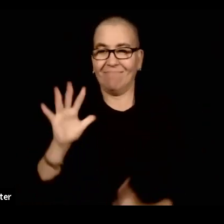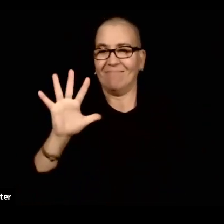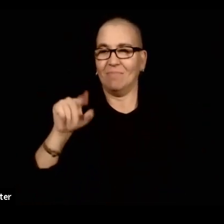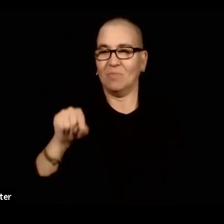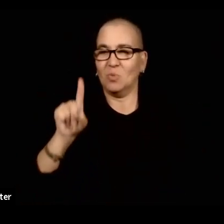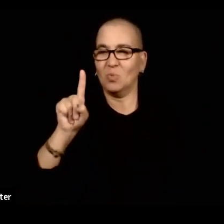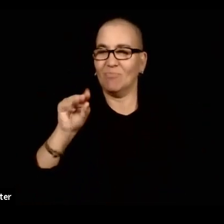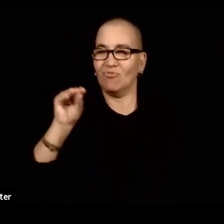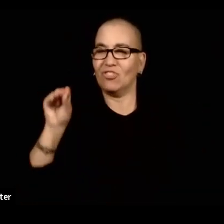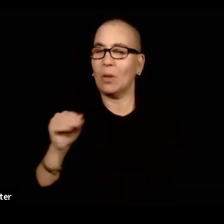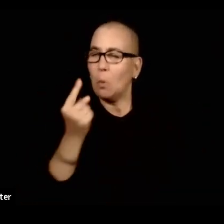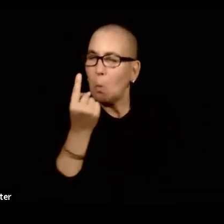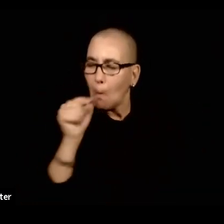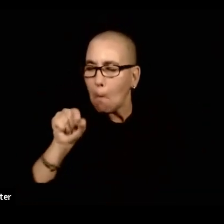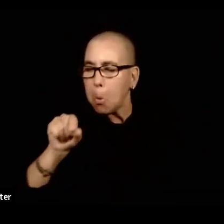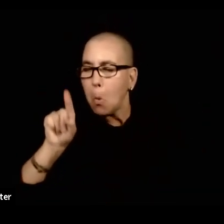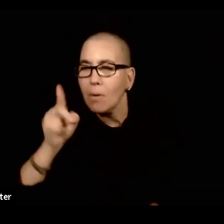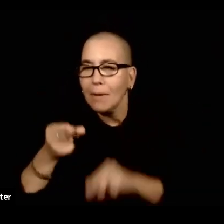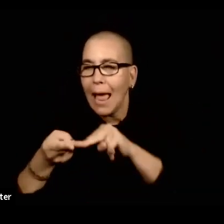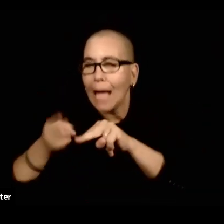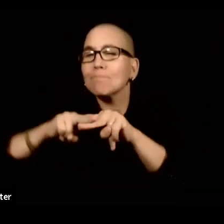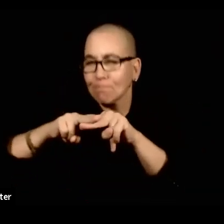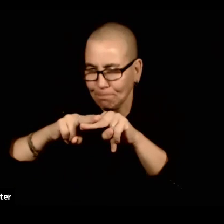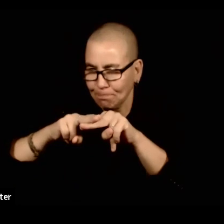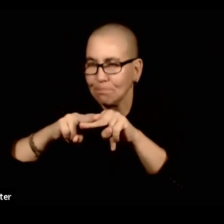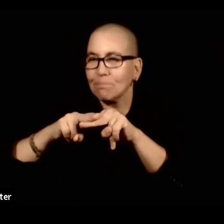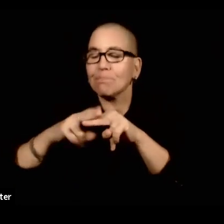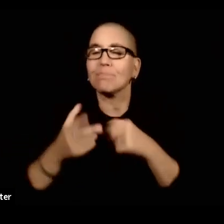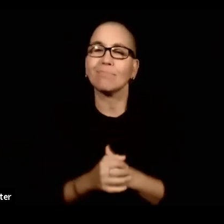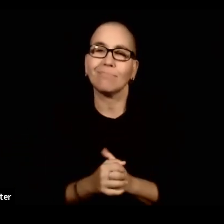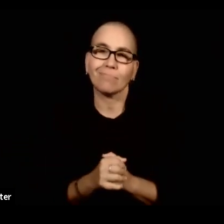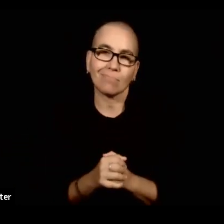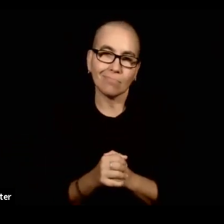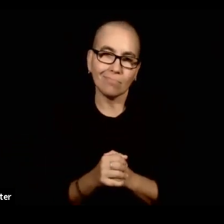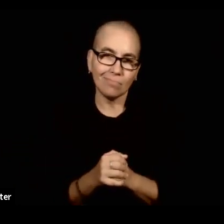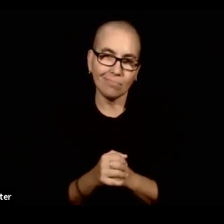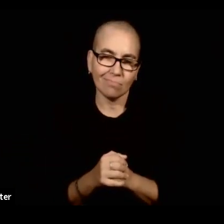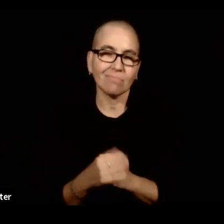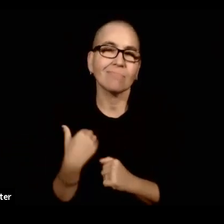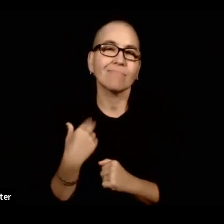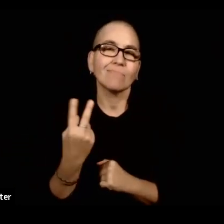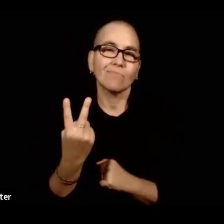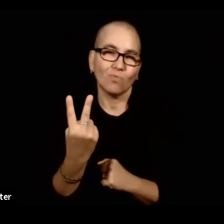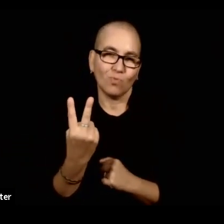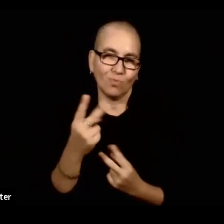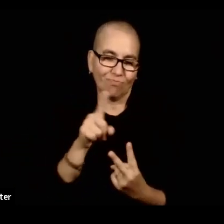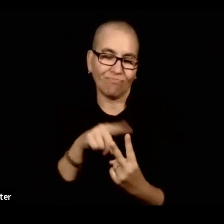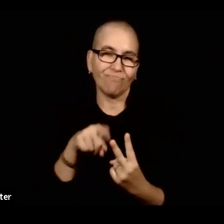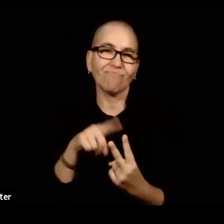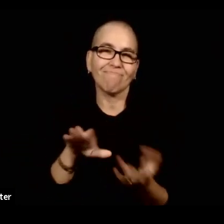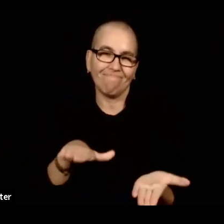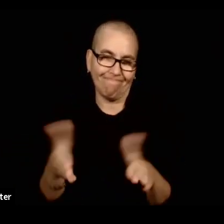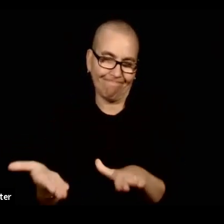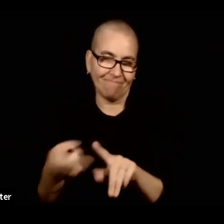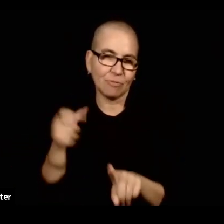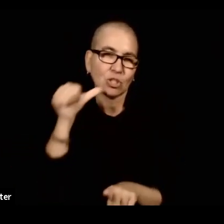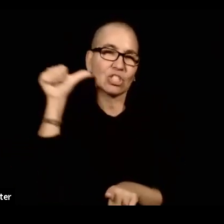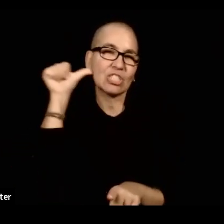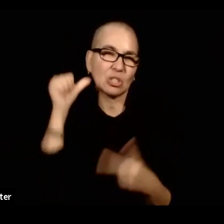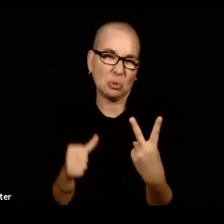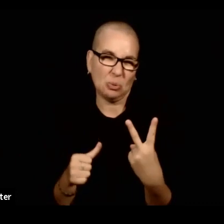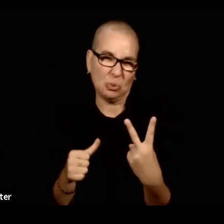We had 2 additional reports of COVID-19 deaths yesterday, bringing our total to 1,616